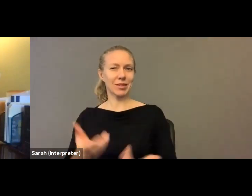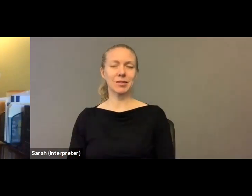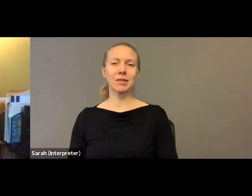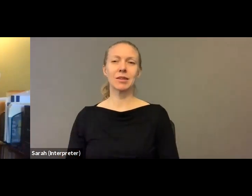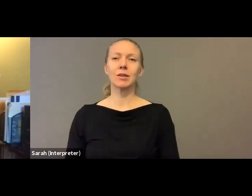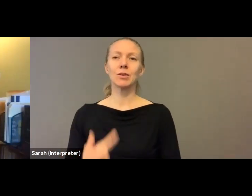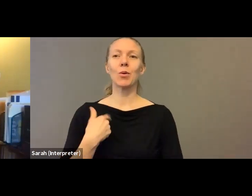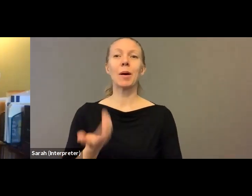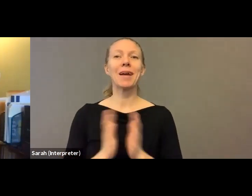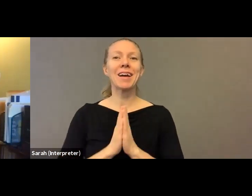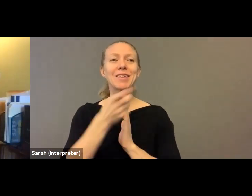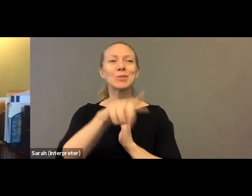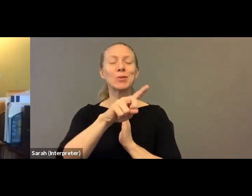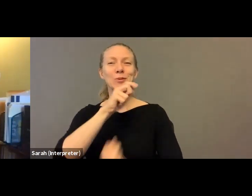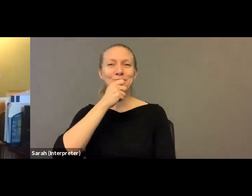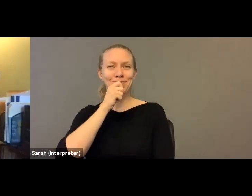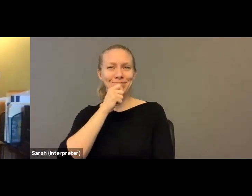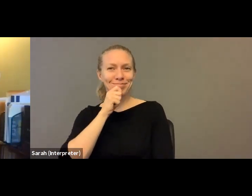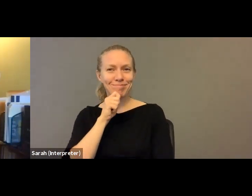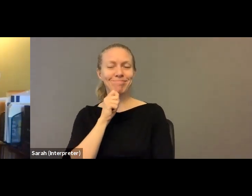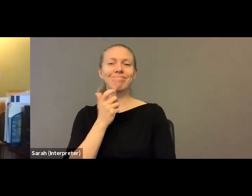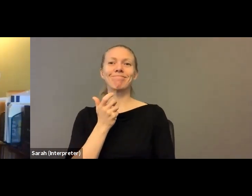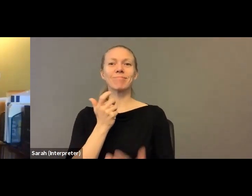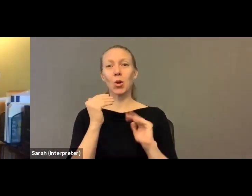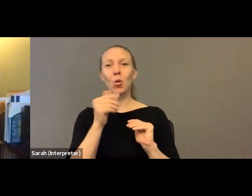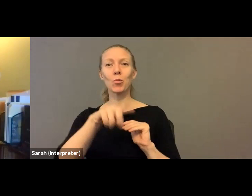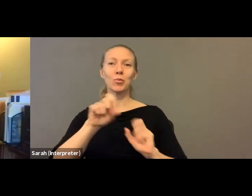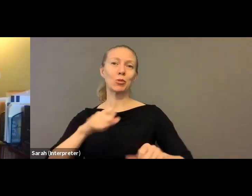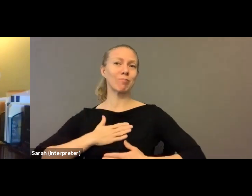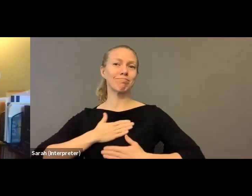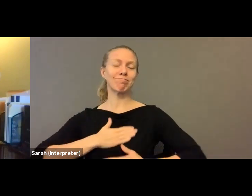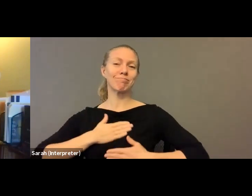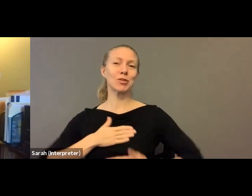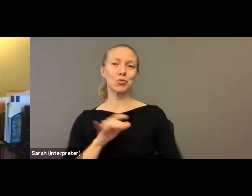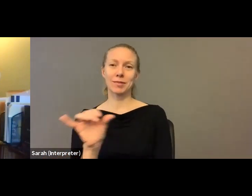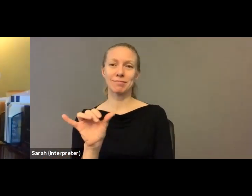I ask you to bear with me, and I hope you can also enjoy it too.